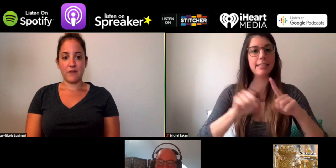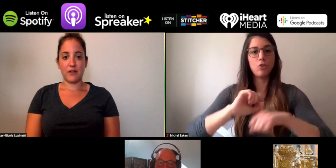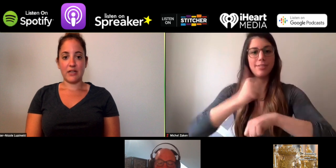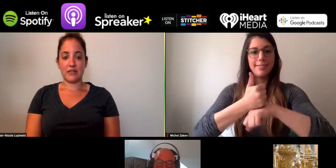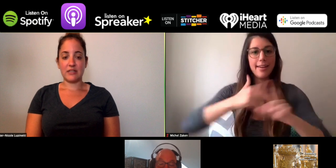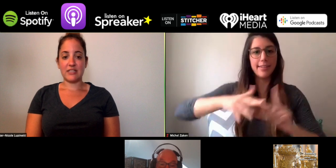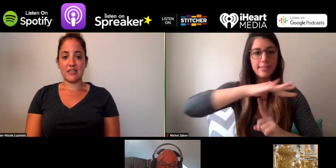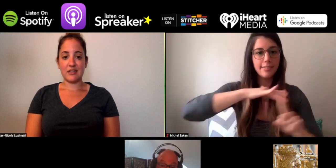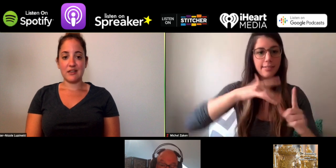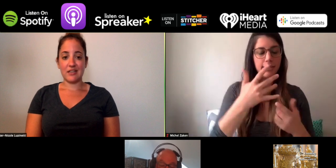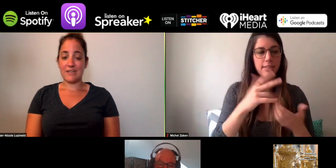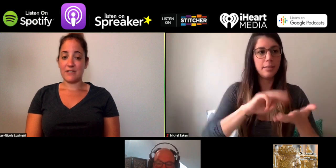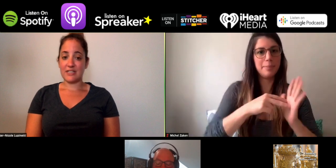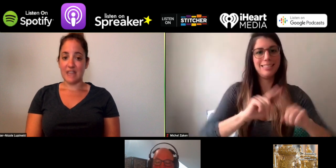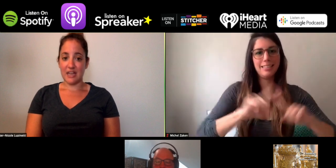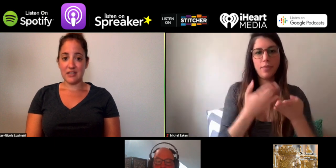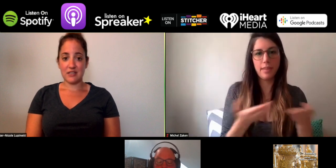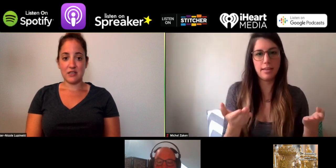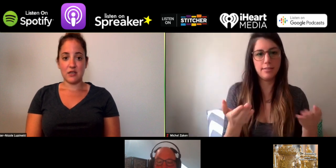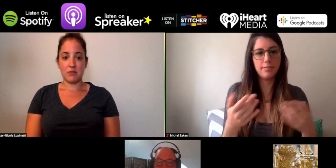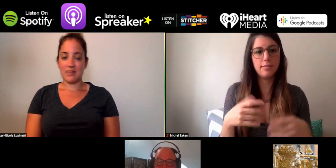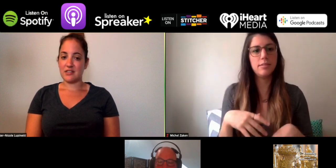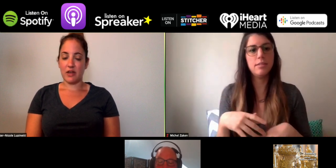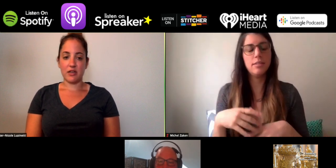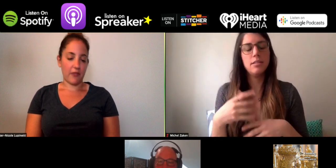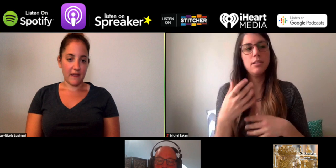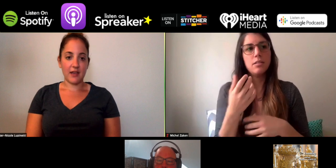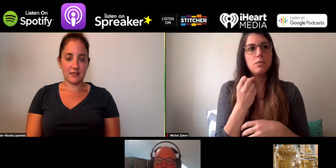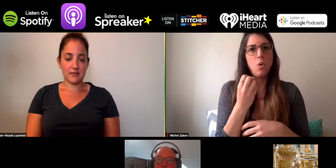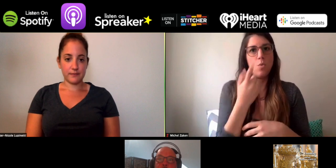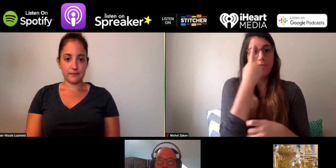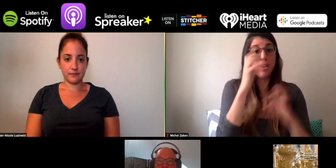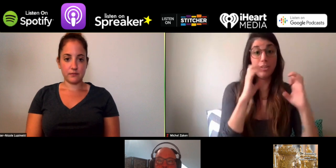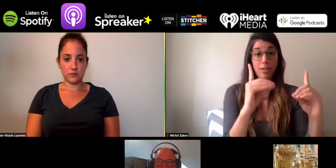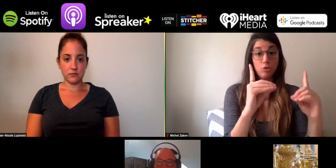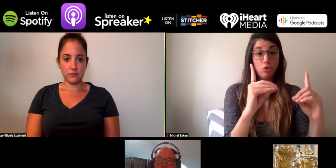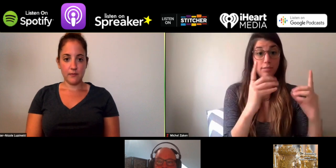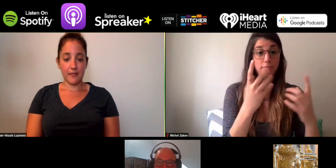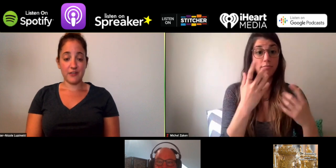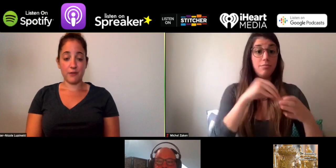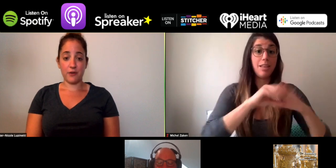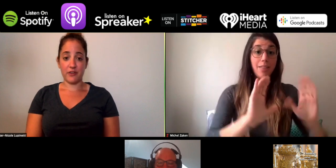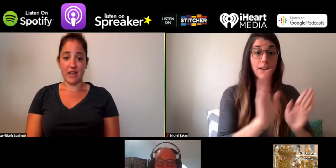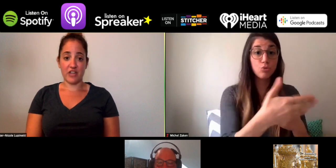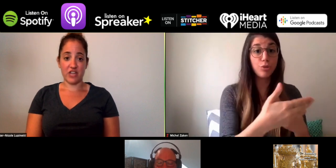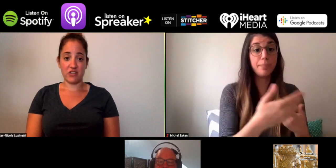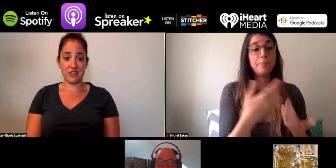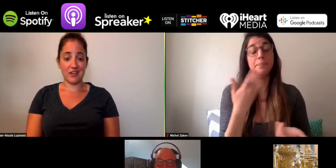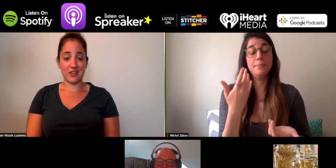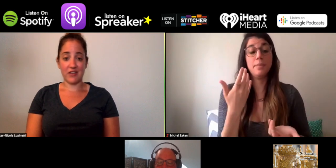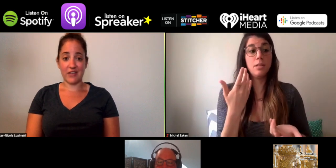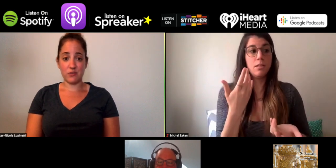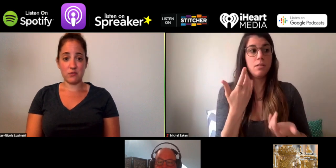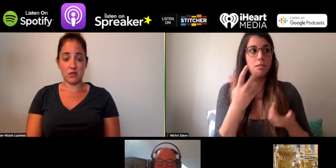And I feel like listening in different settings means a lot of different things. So for in the educational